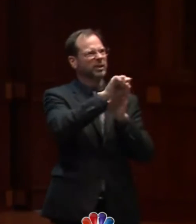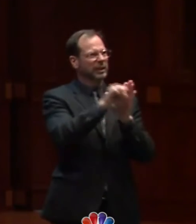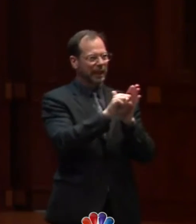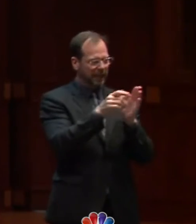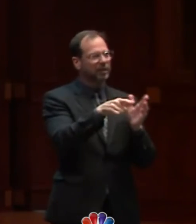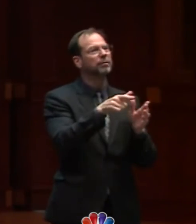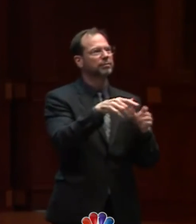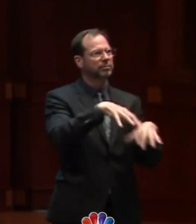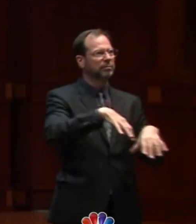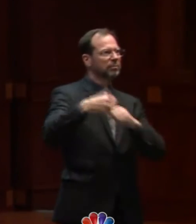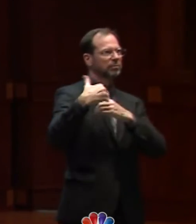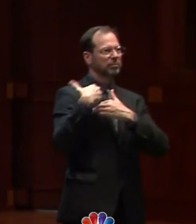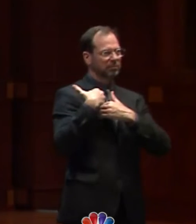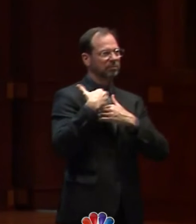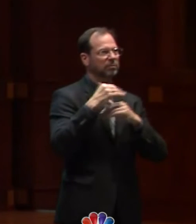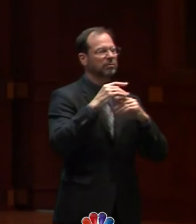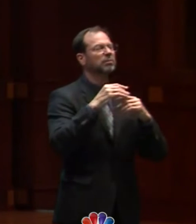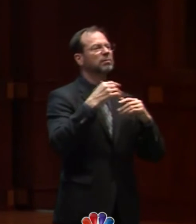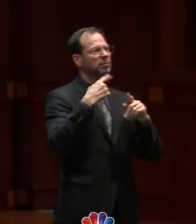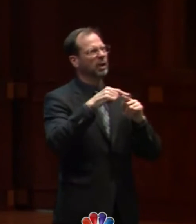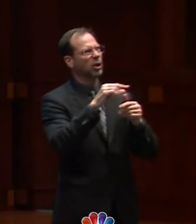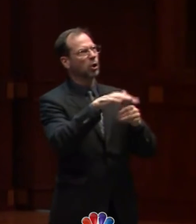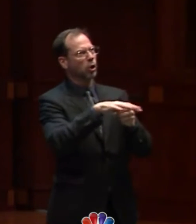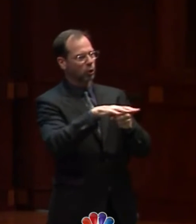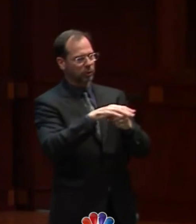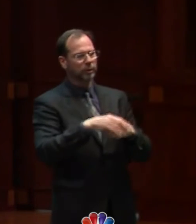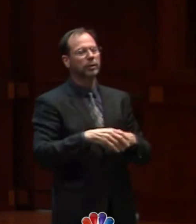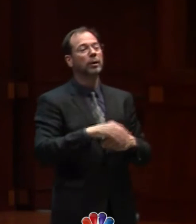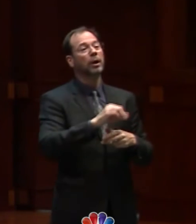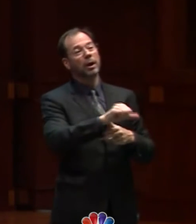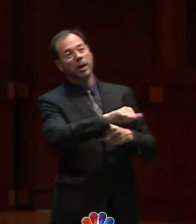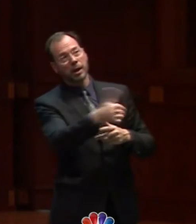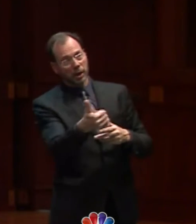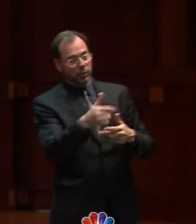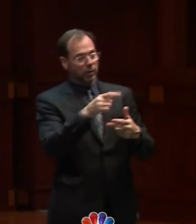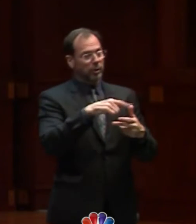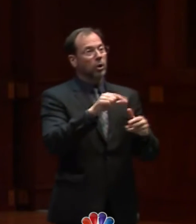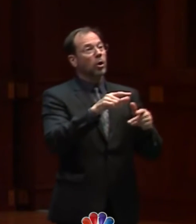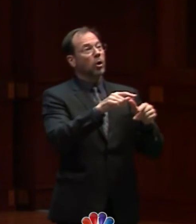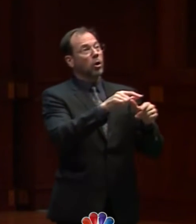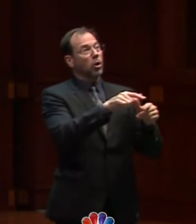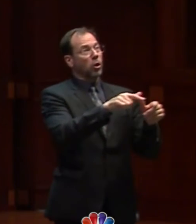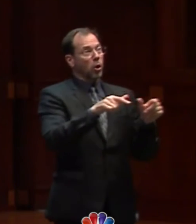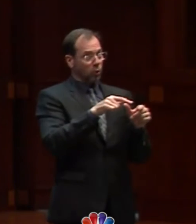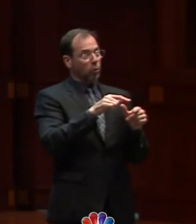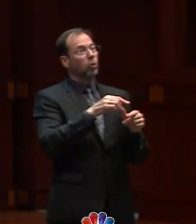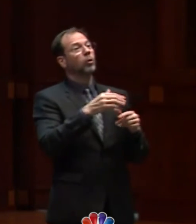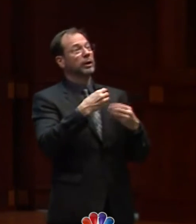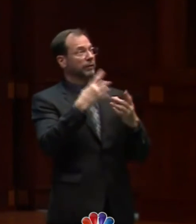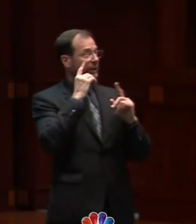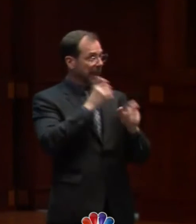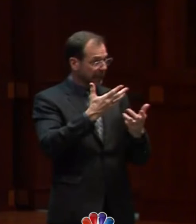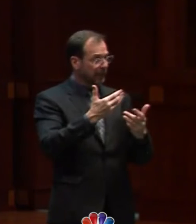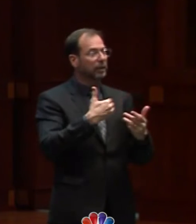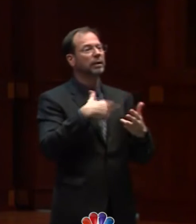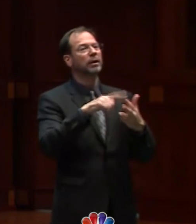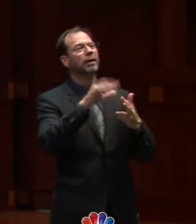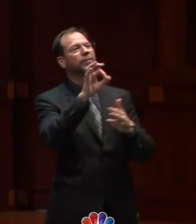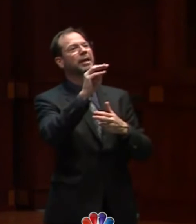those public health authorities at the local level also. Separate from those local public health authorities that provide testing, you